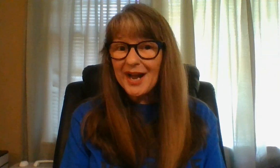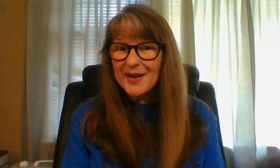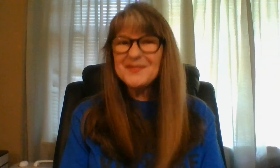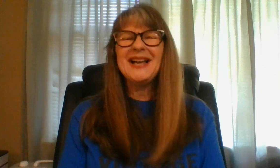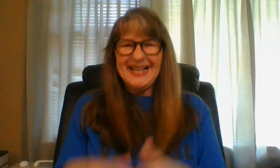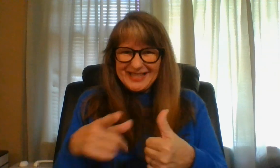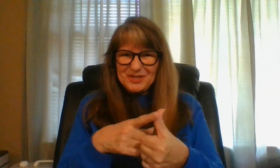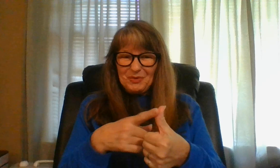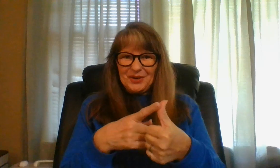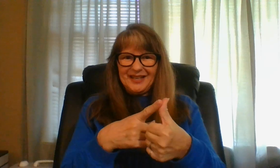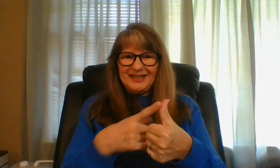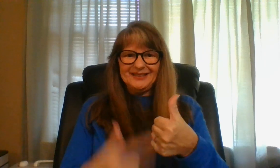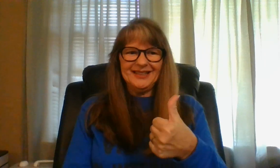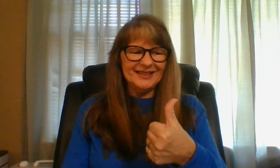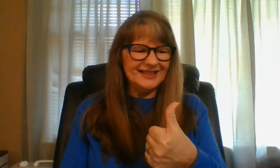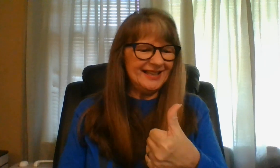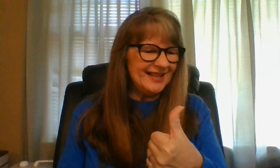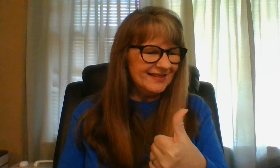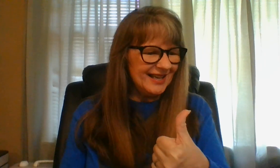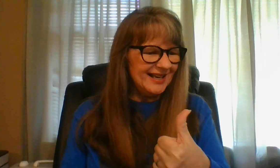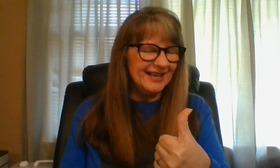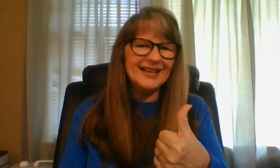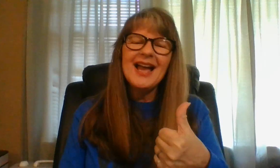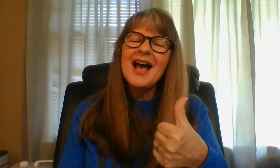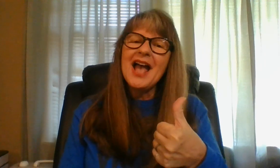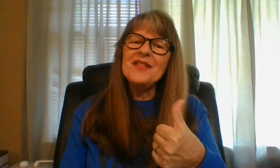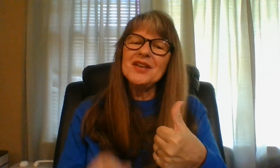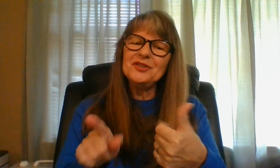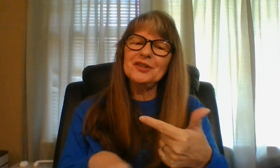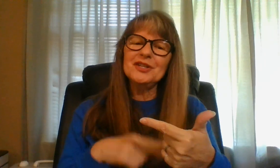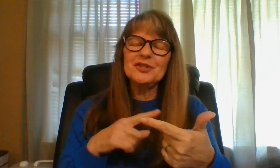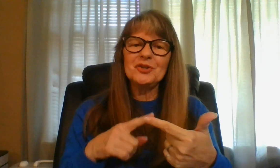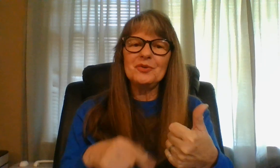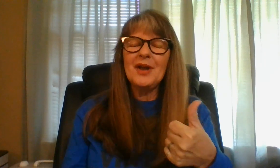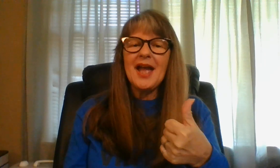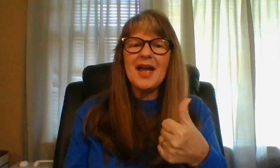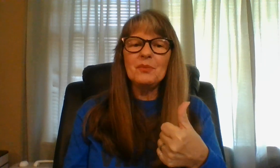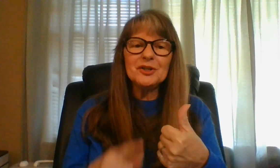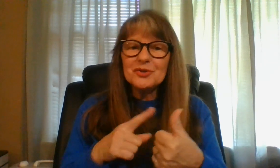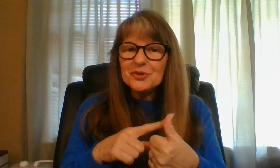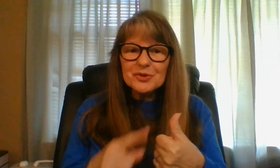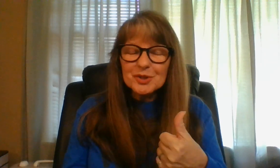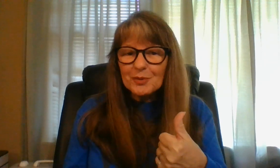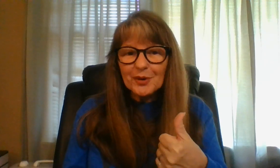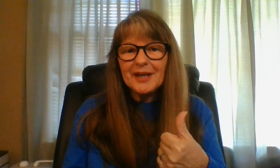time? This morning. and then you can do, and what did you do this morning?